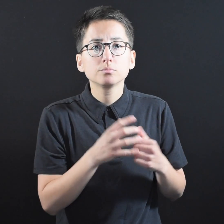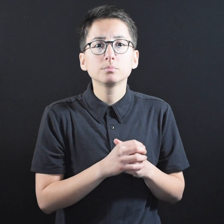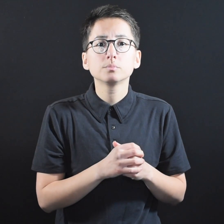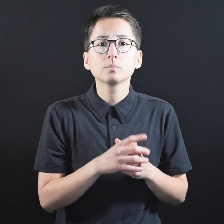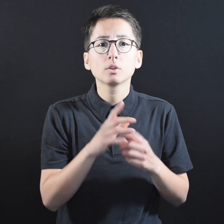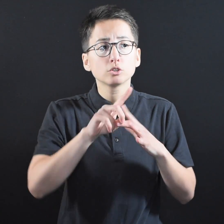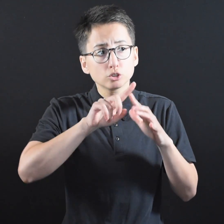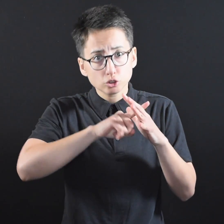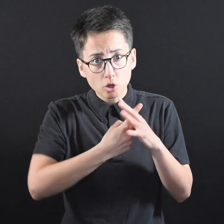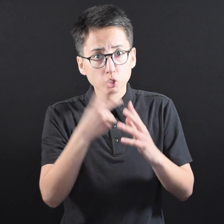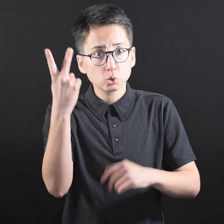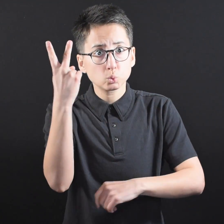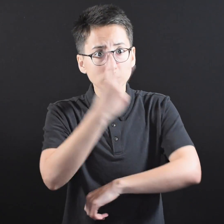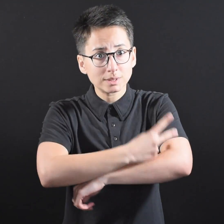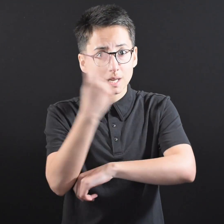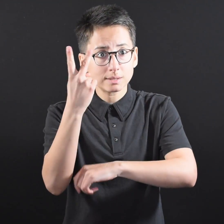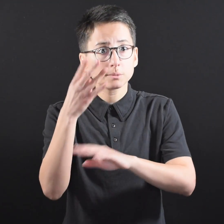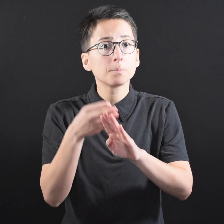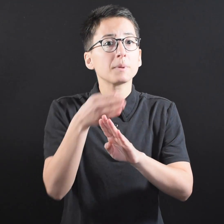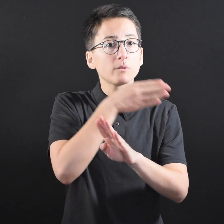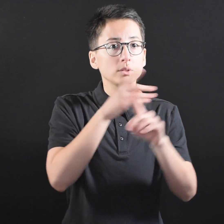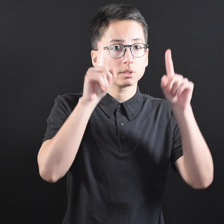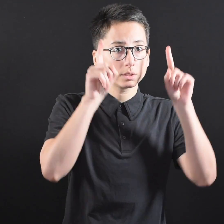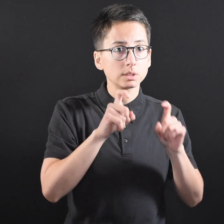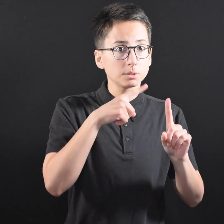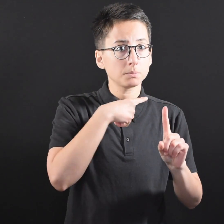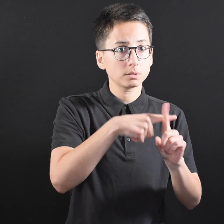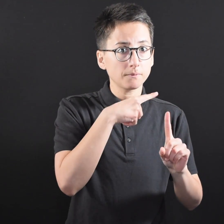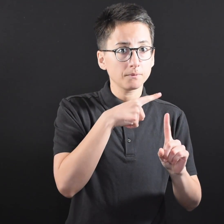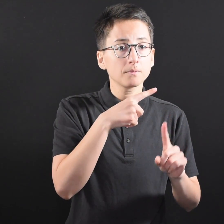before they were tested or from when they first started feeling sick.